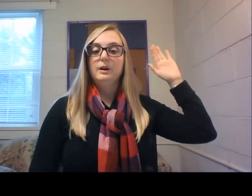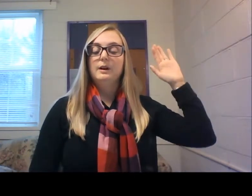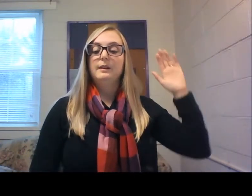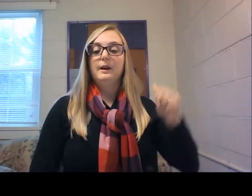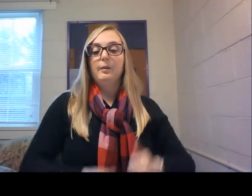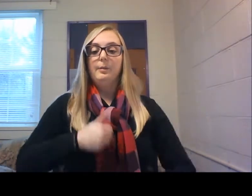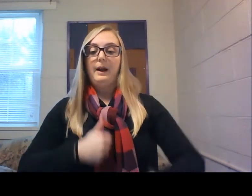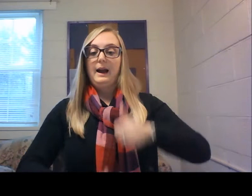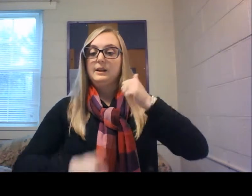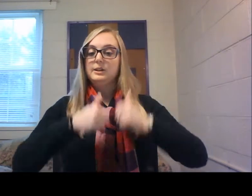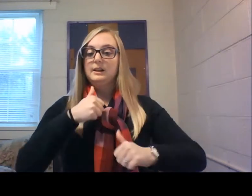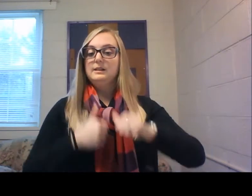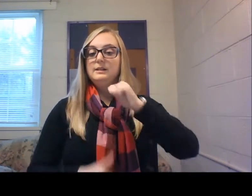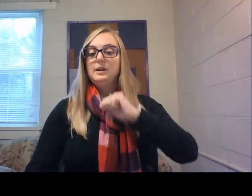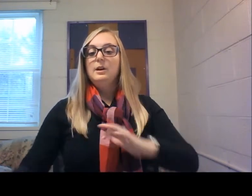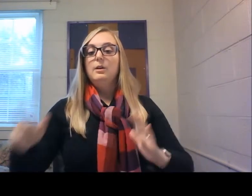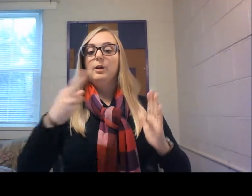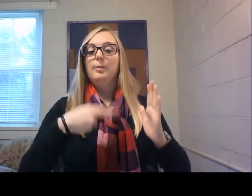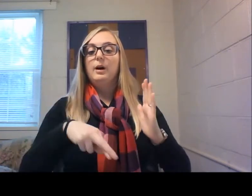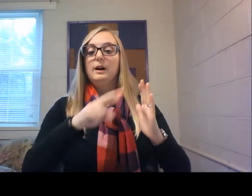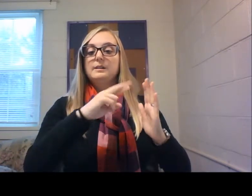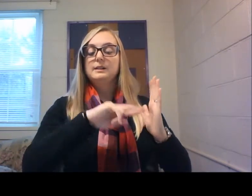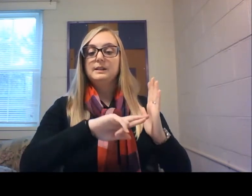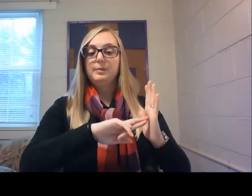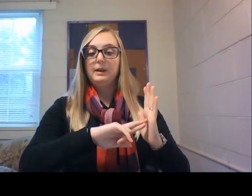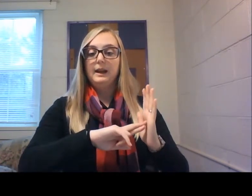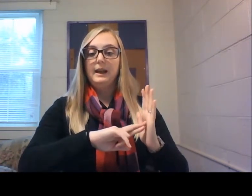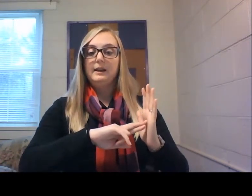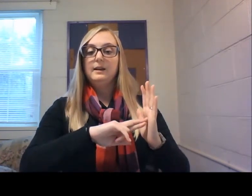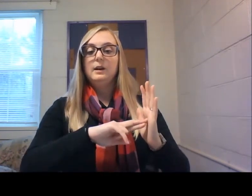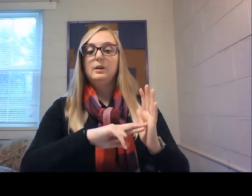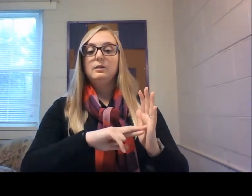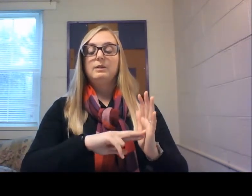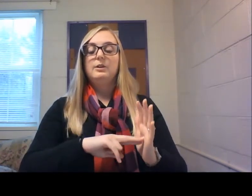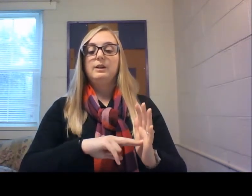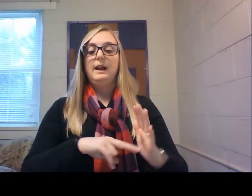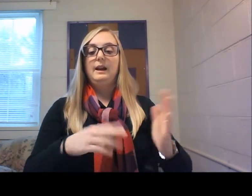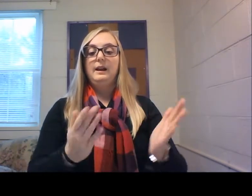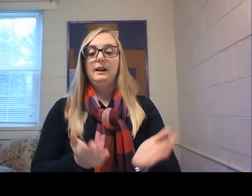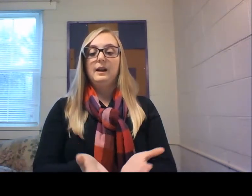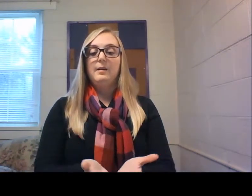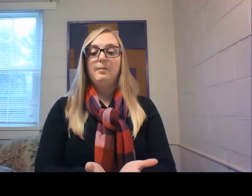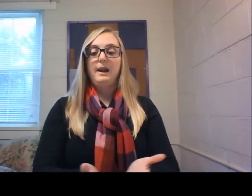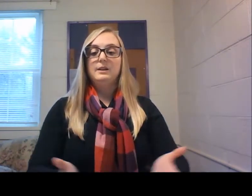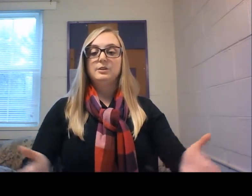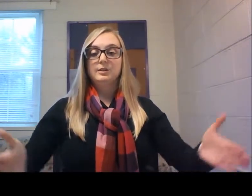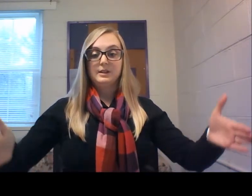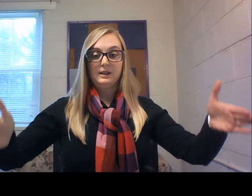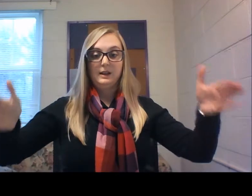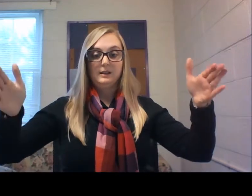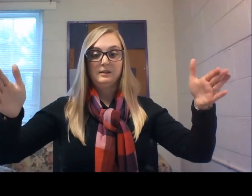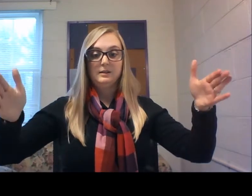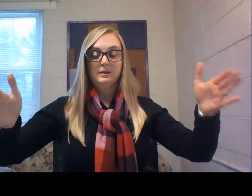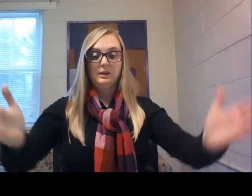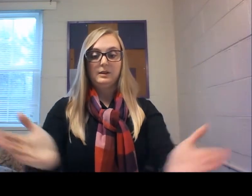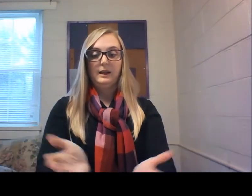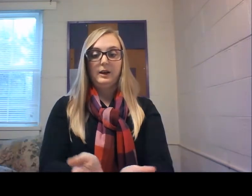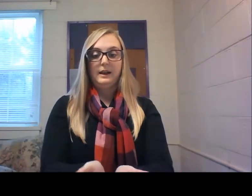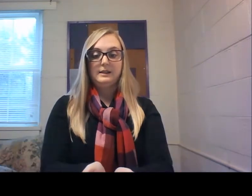Before there were pageants or parts to play, recreating a manger scene. So you take your hands